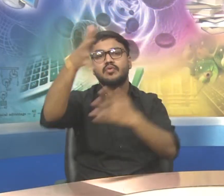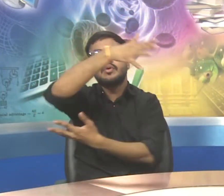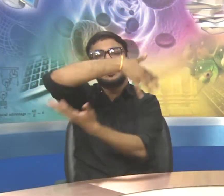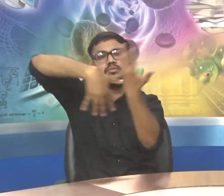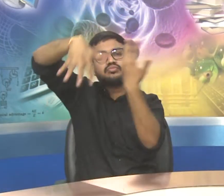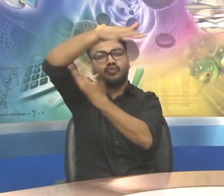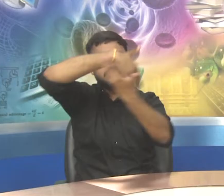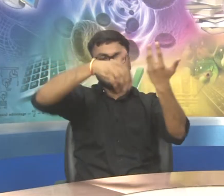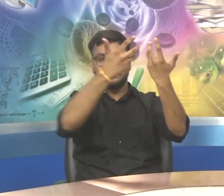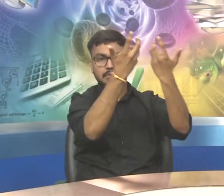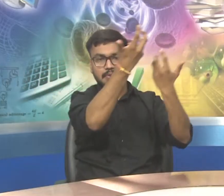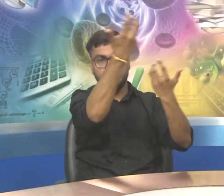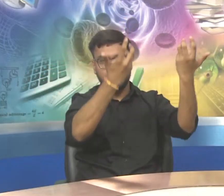air.